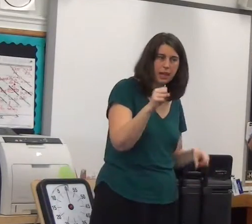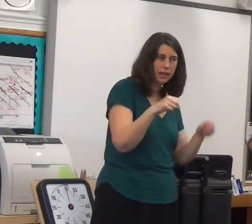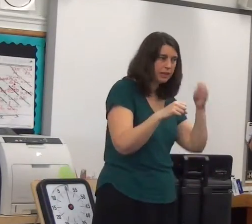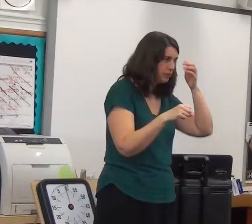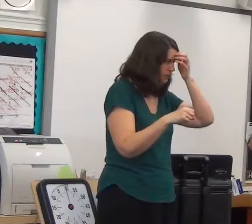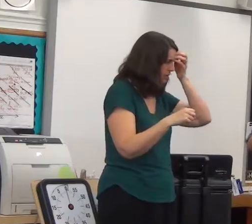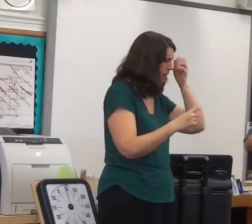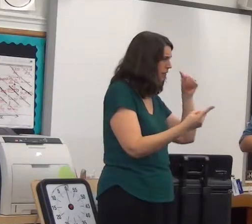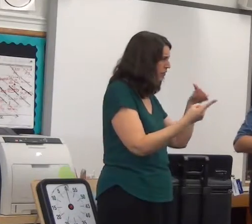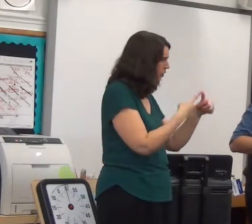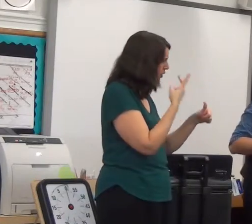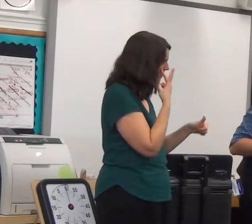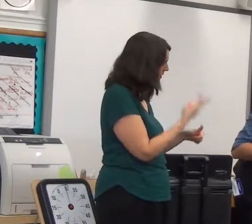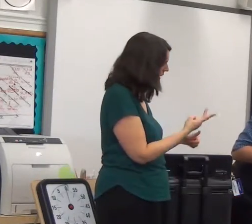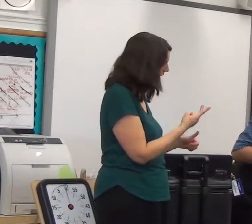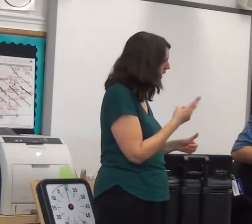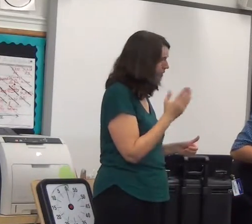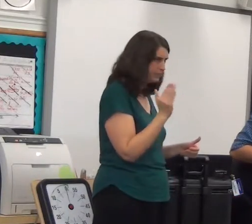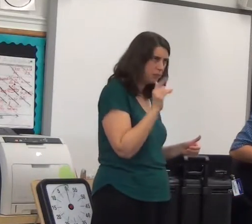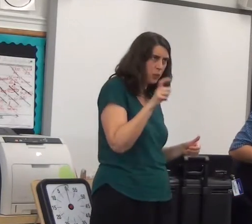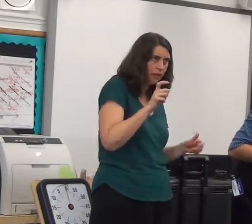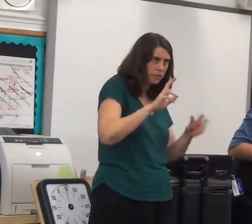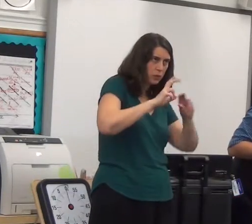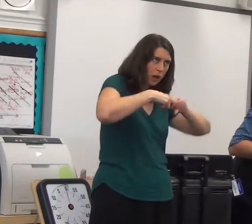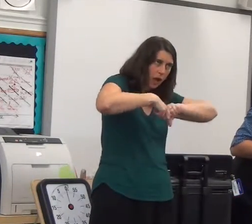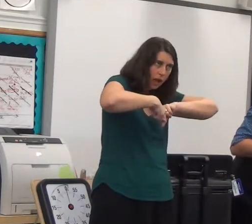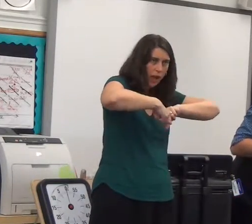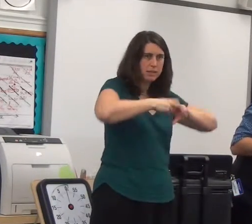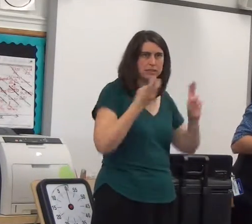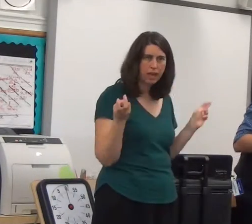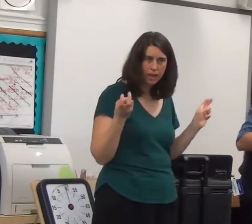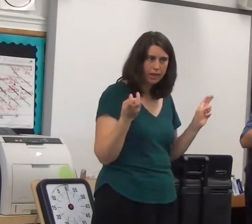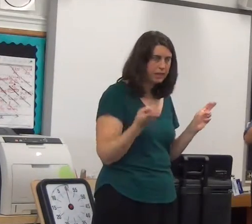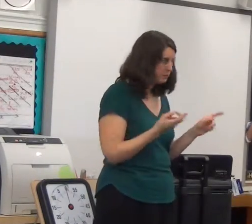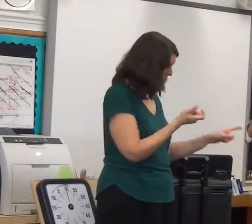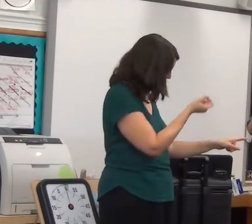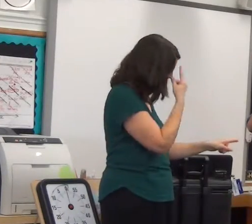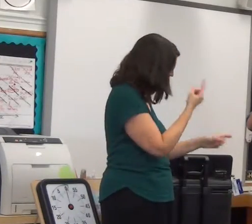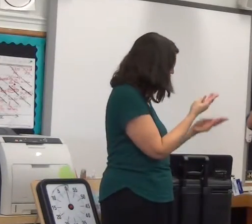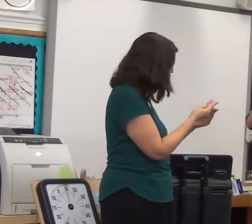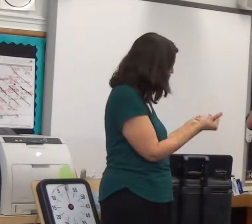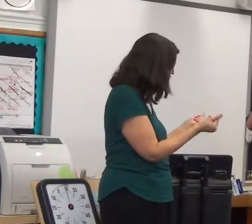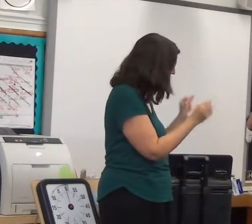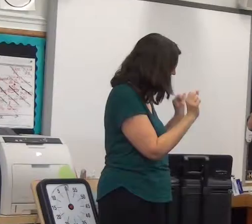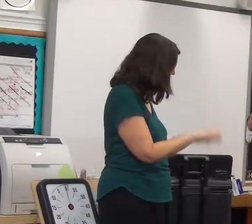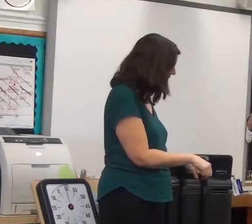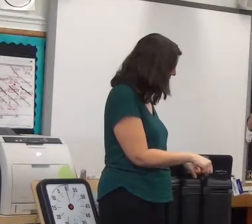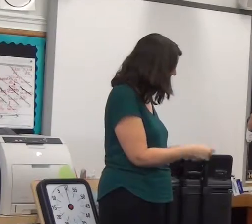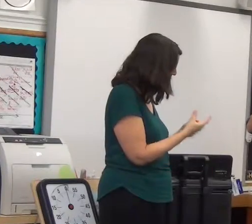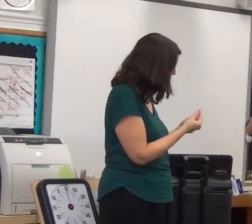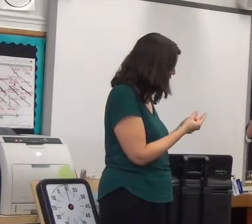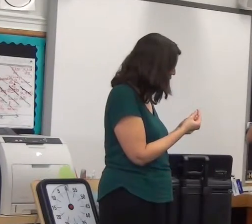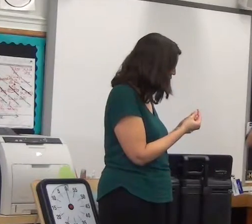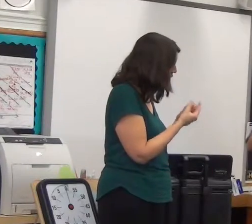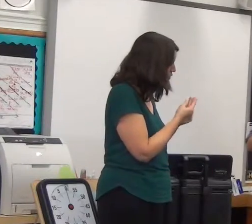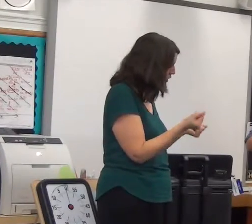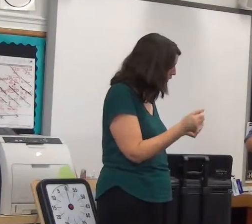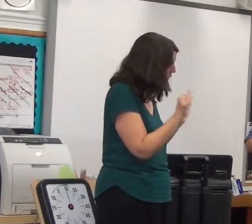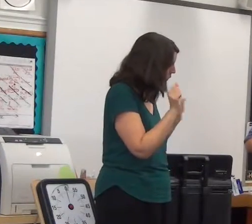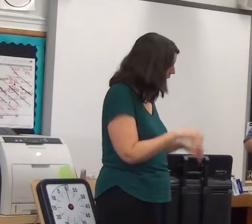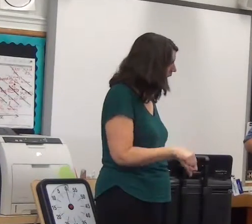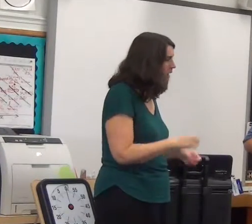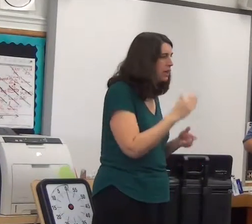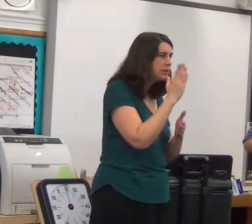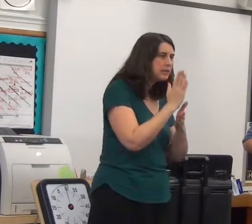At first sight, it might not look possible, but you understand There is a way to solve this riddle. Some